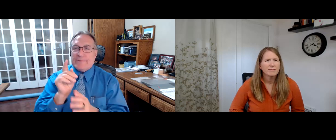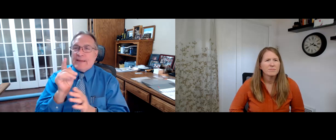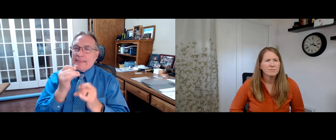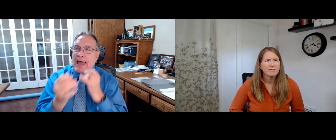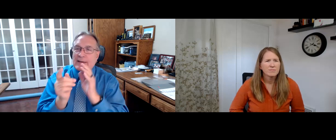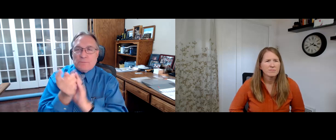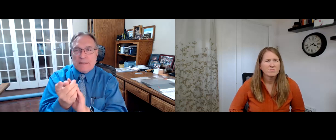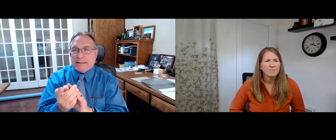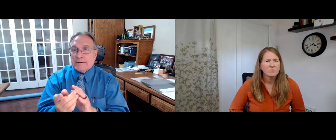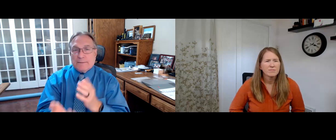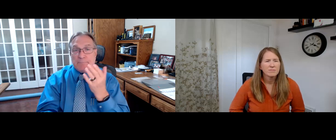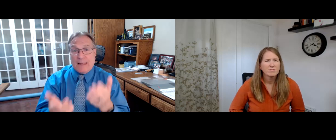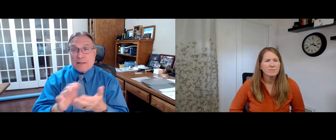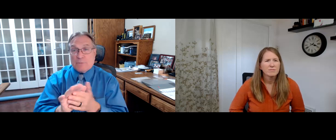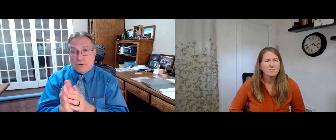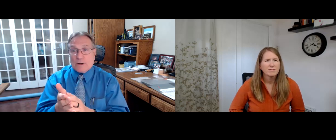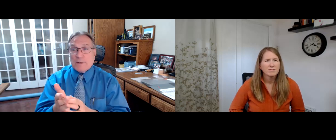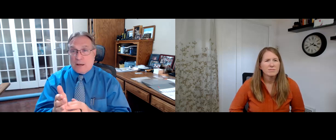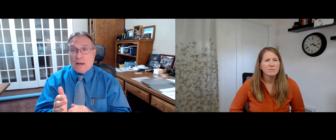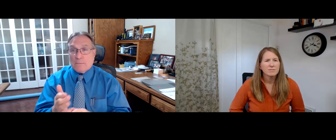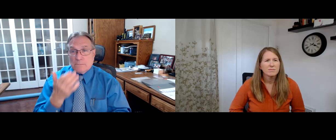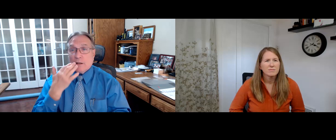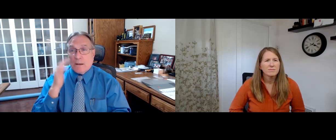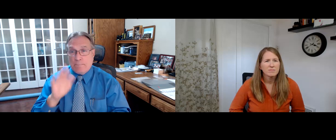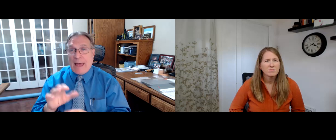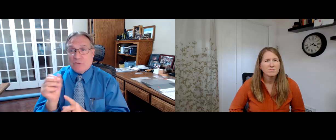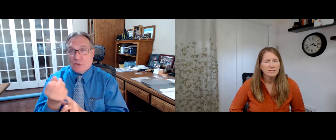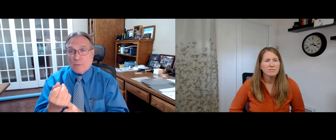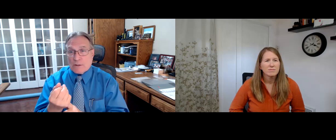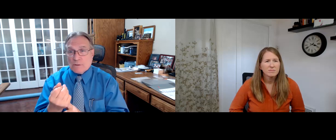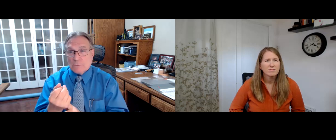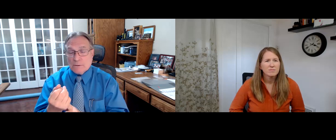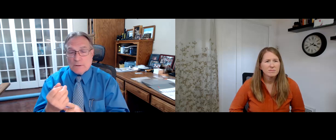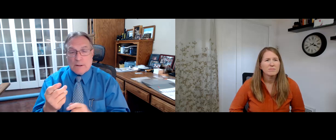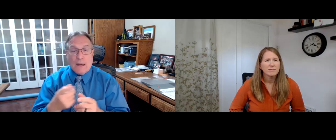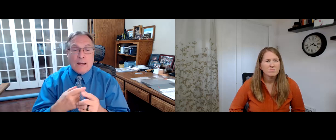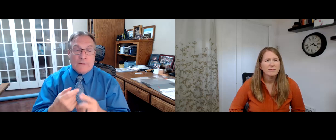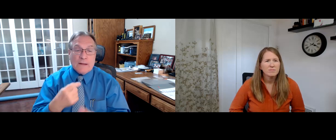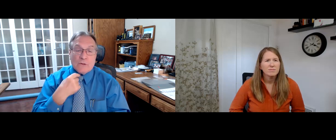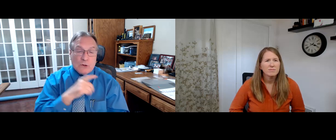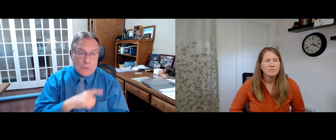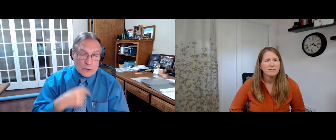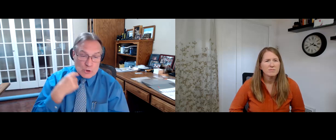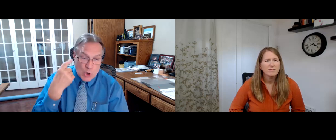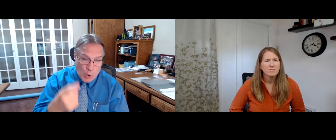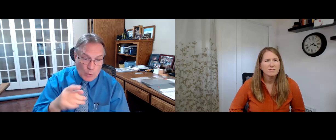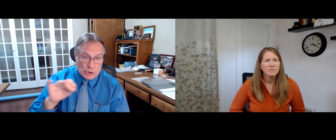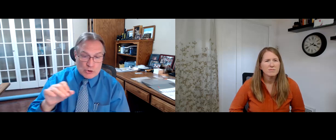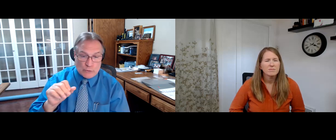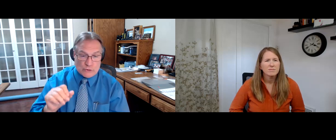at the last minute, maybe it was going to become a bad situation. And then the Lord told Joseph